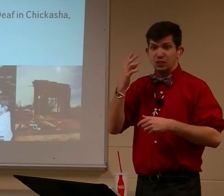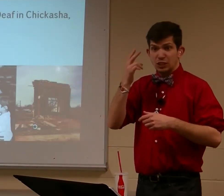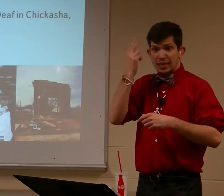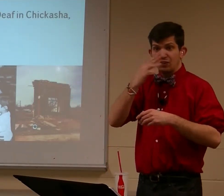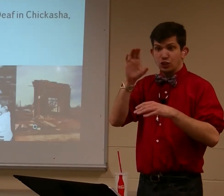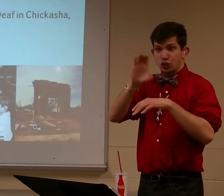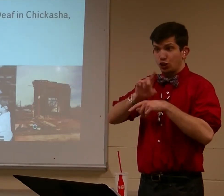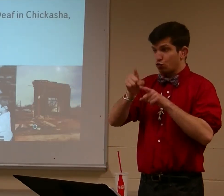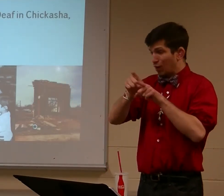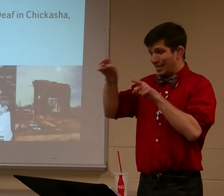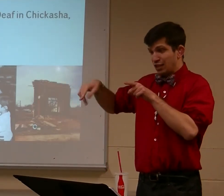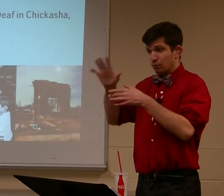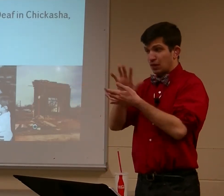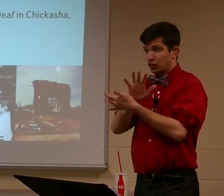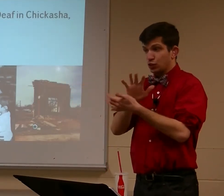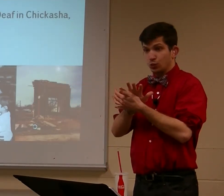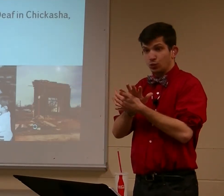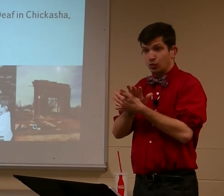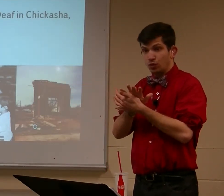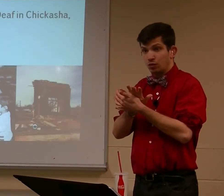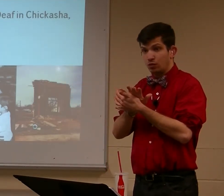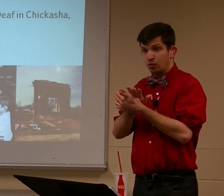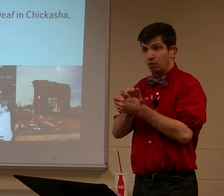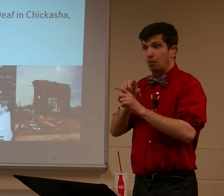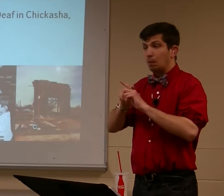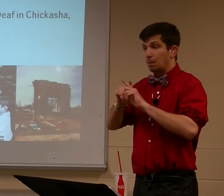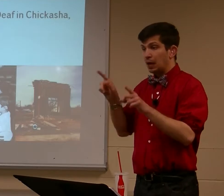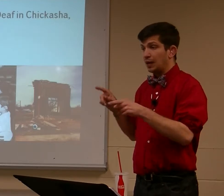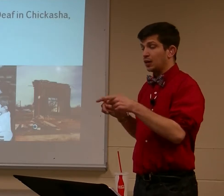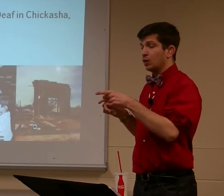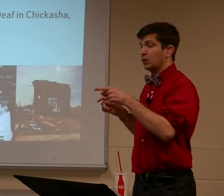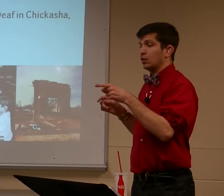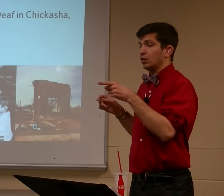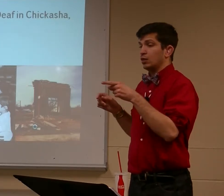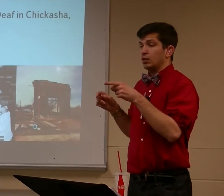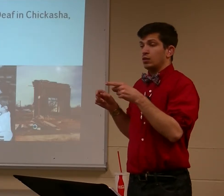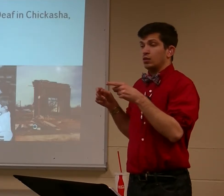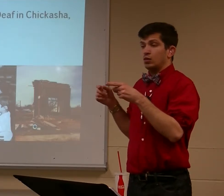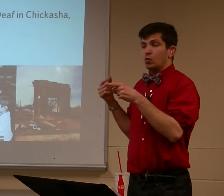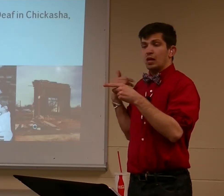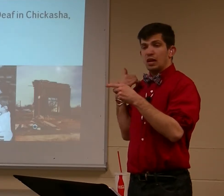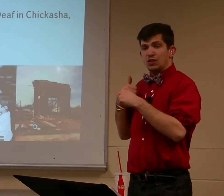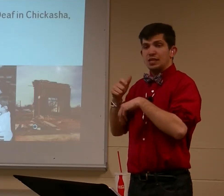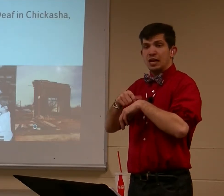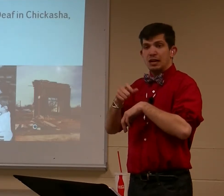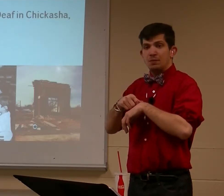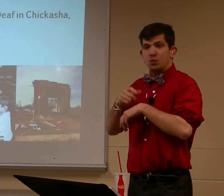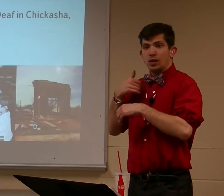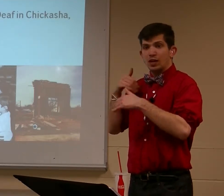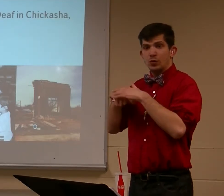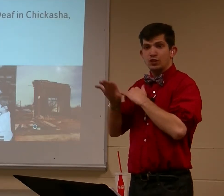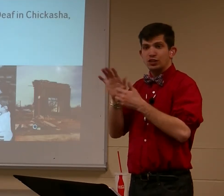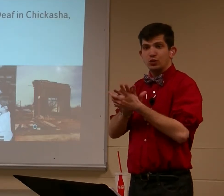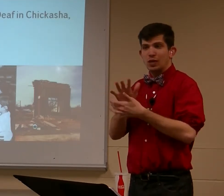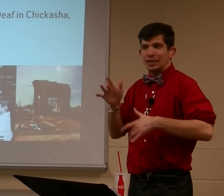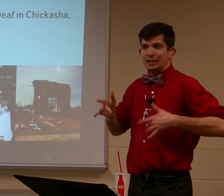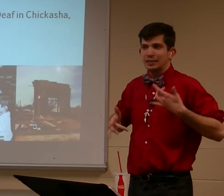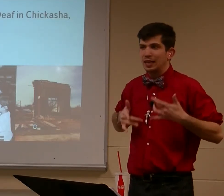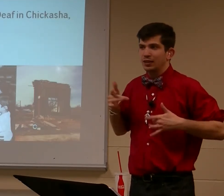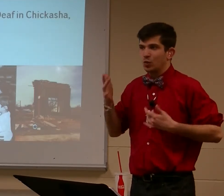there's a Catholic church right nearby the school. But every time when I go into that school, I get excited.